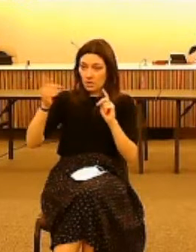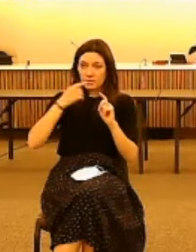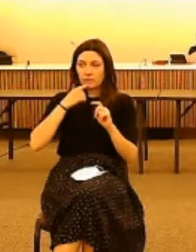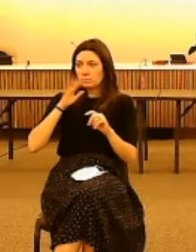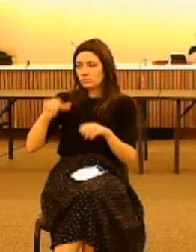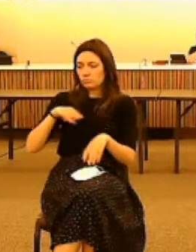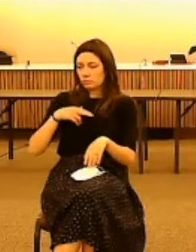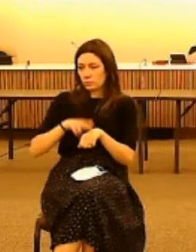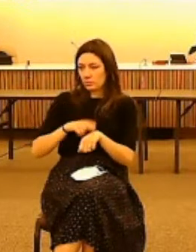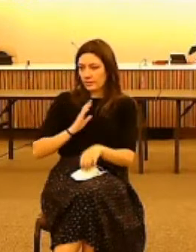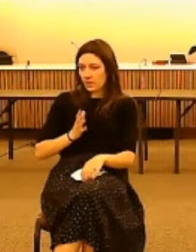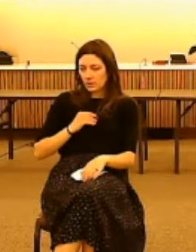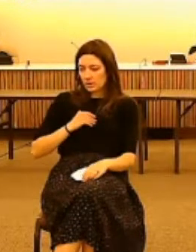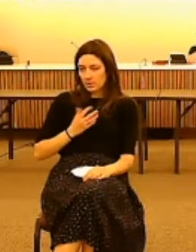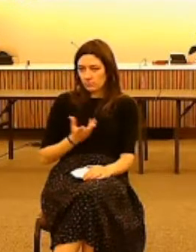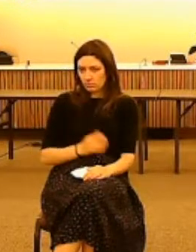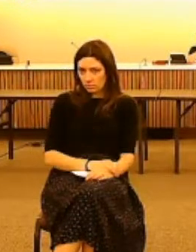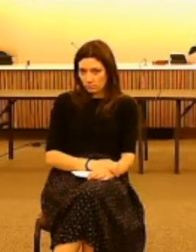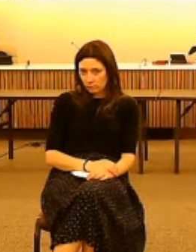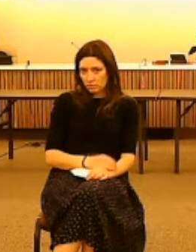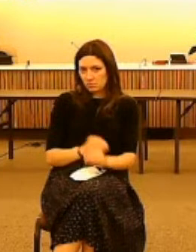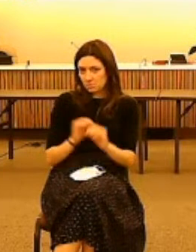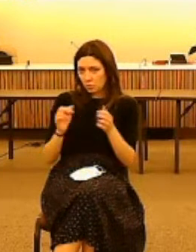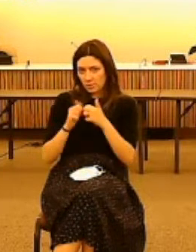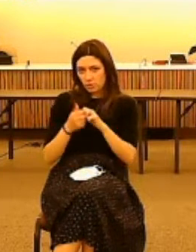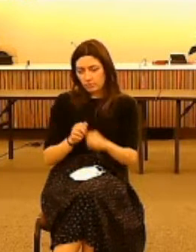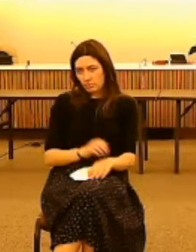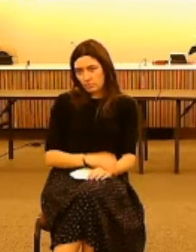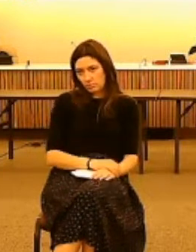normal provision. So that's not an issue.